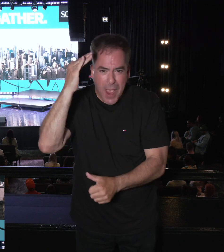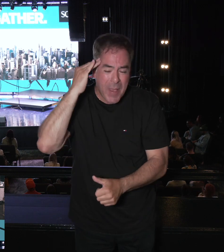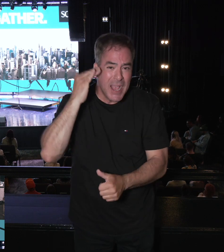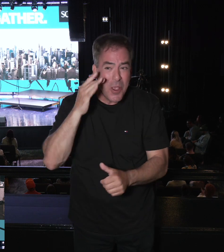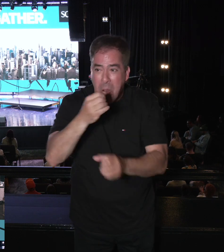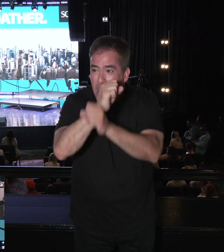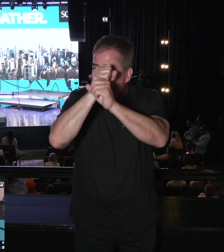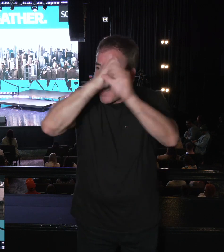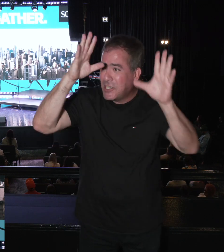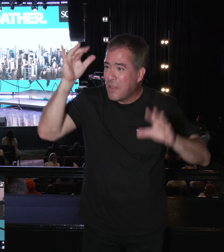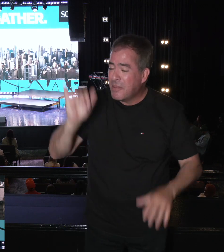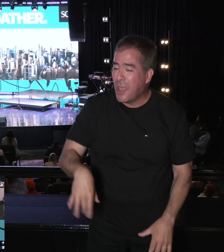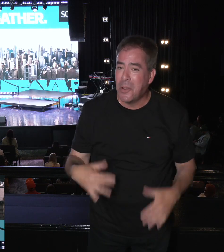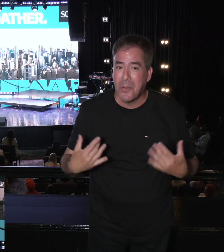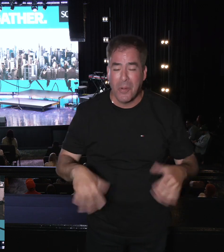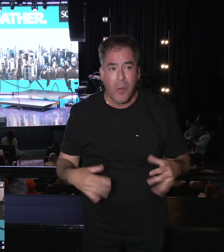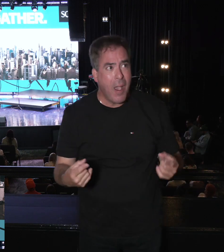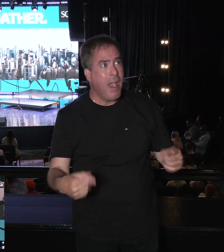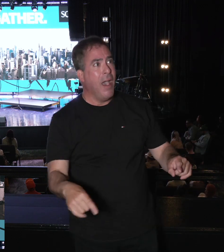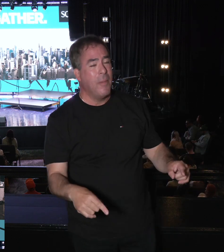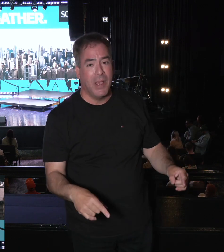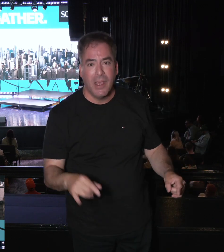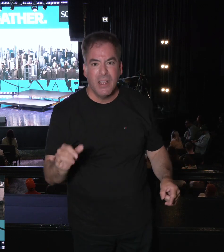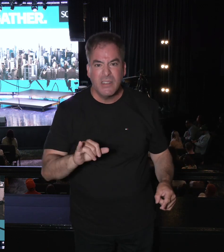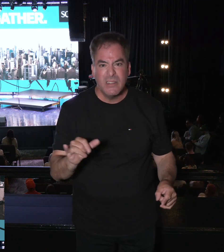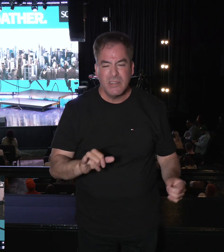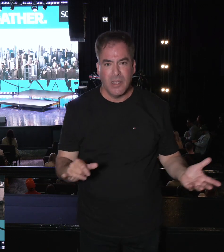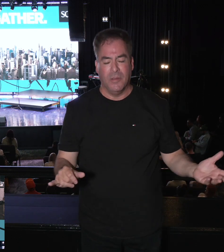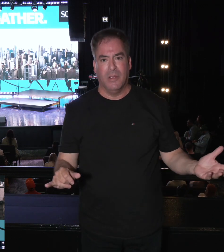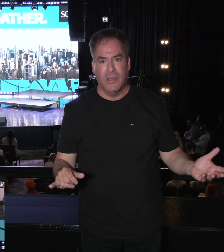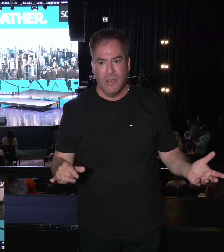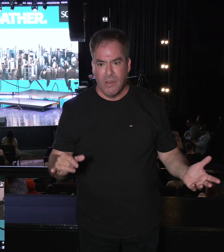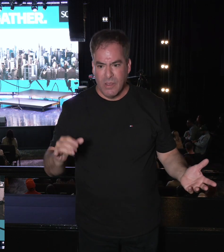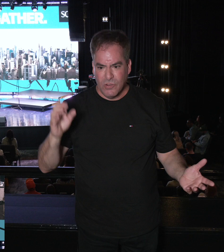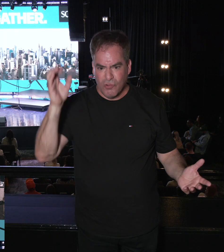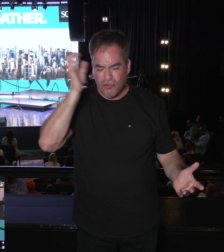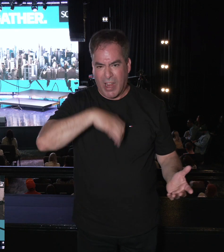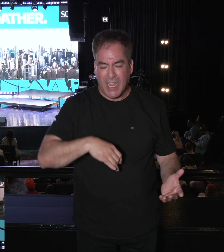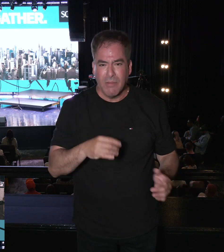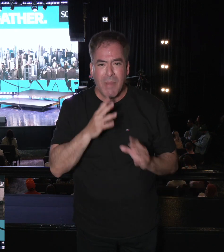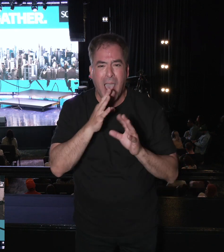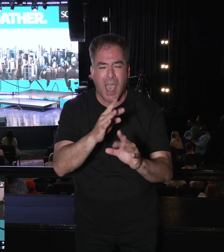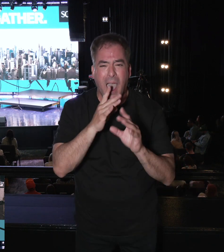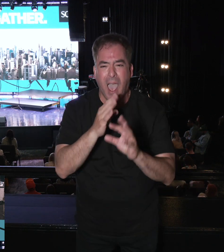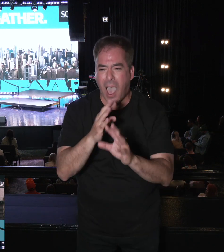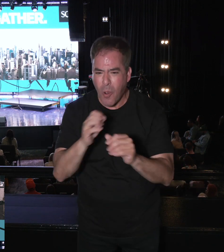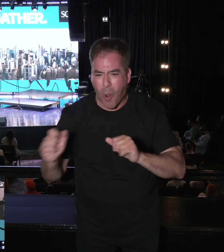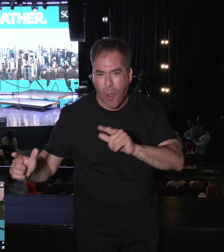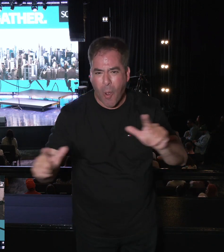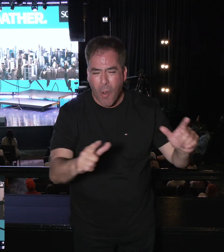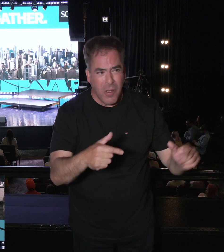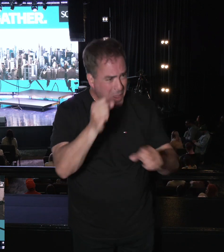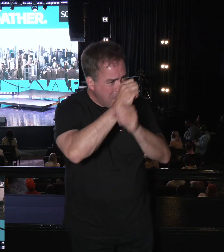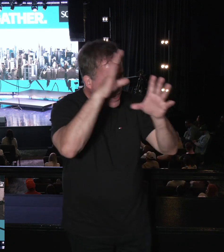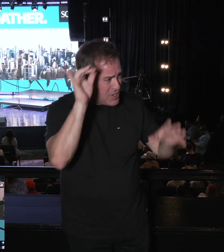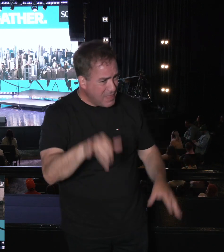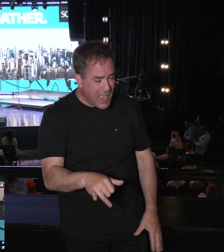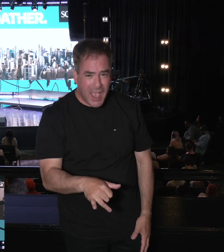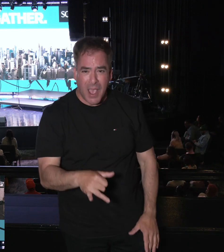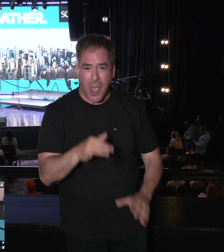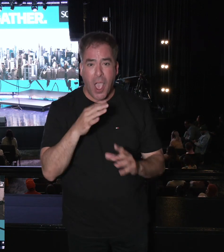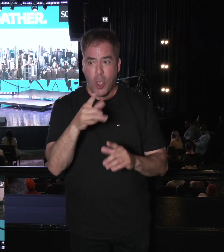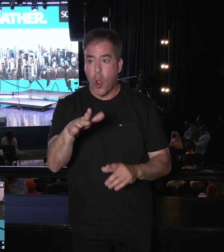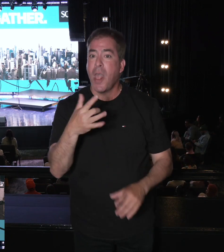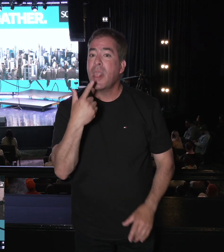you imagine that? Like, what is going on? Like a scene out of Stranger Things. Like tongues of, could you imagine a tongue